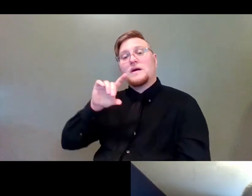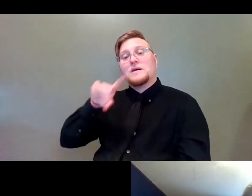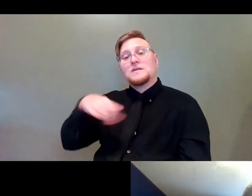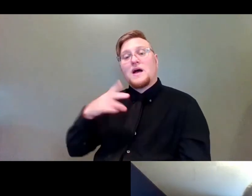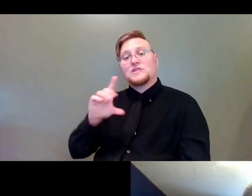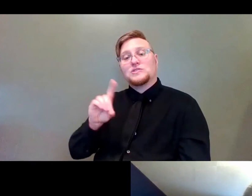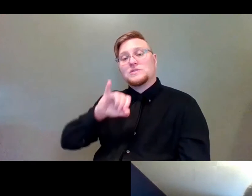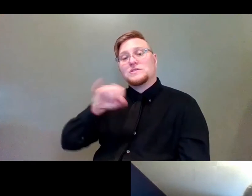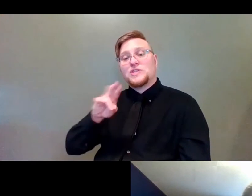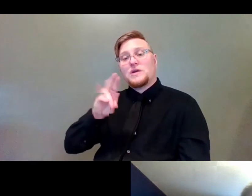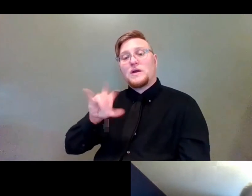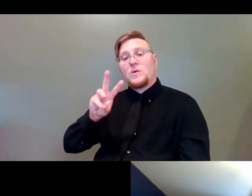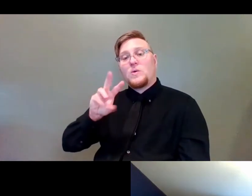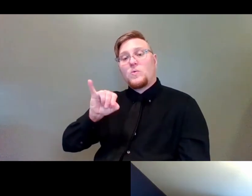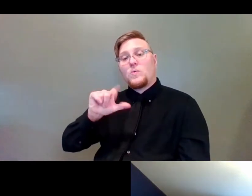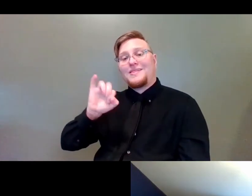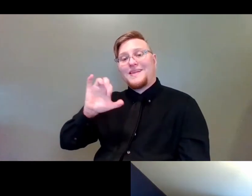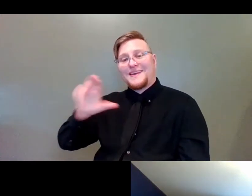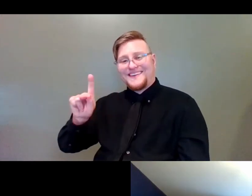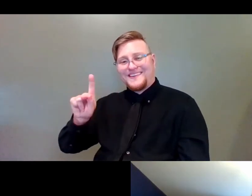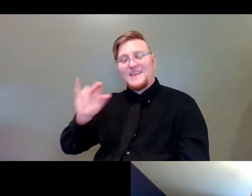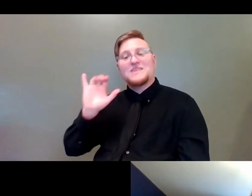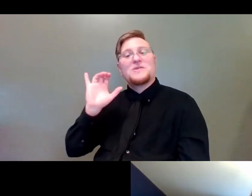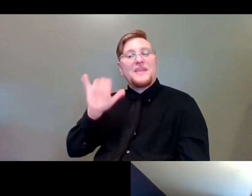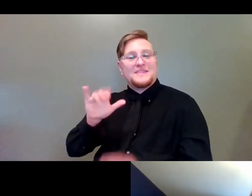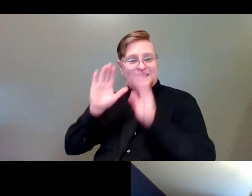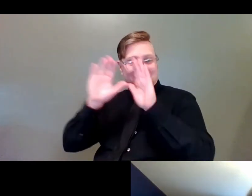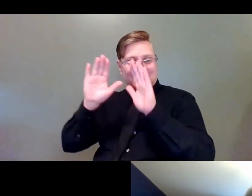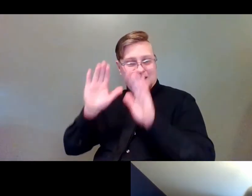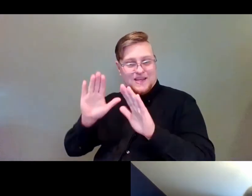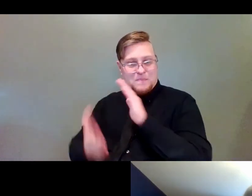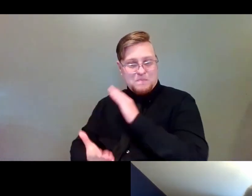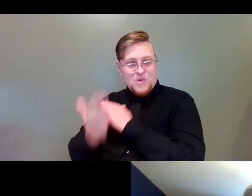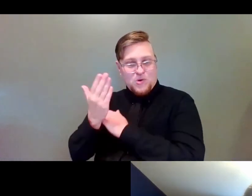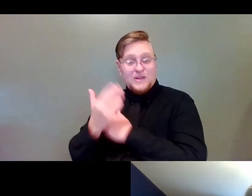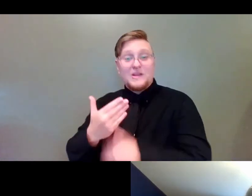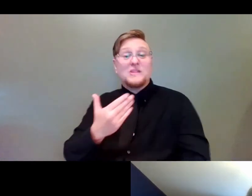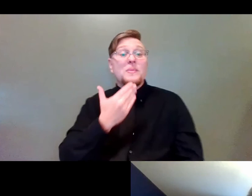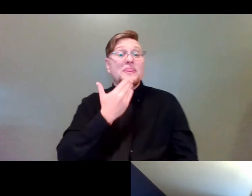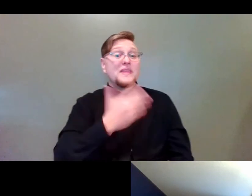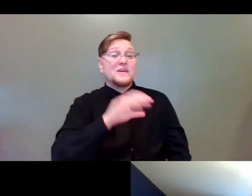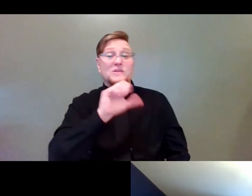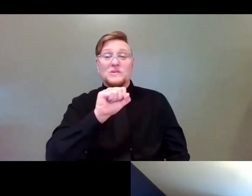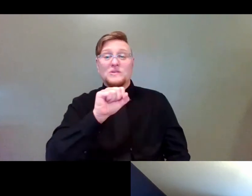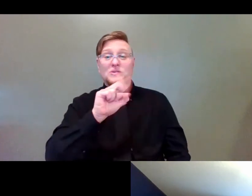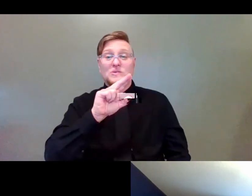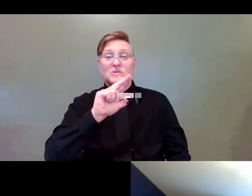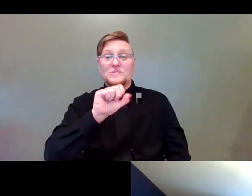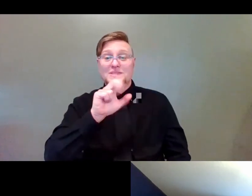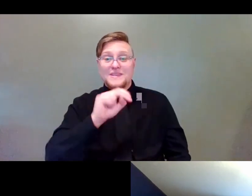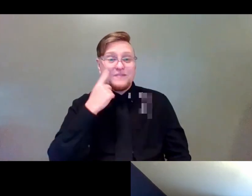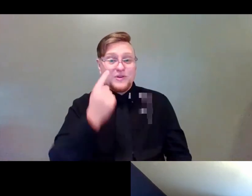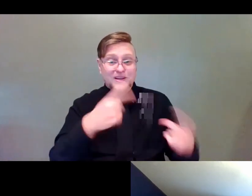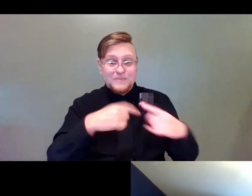event. So thank you again, Susan, for coming today. Thank you, everybody. Thank you. And thank you everybody for